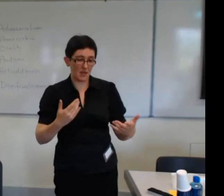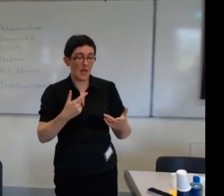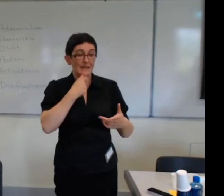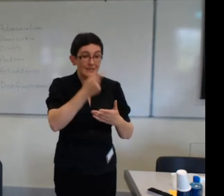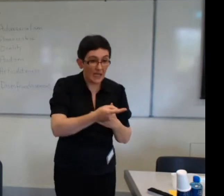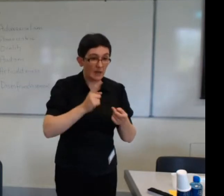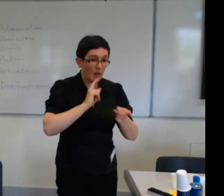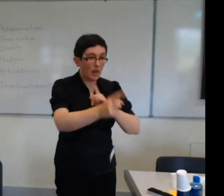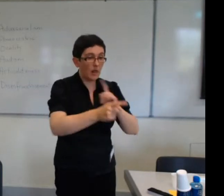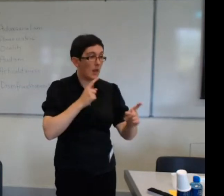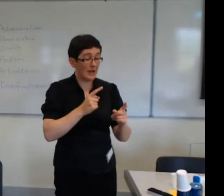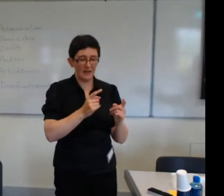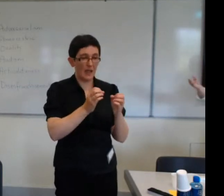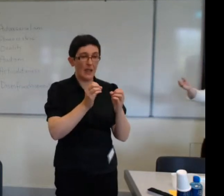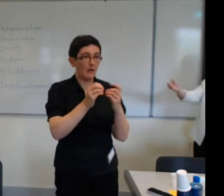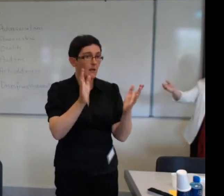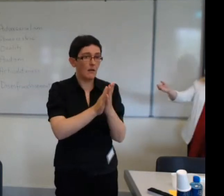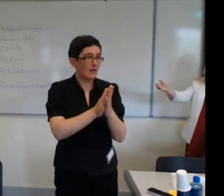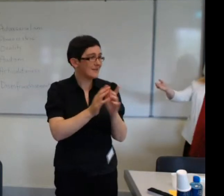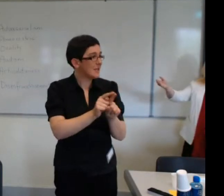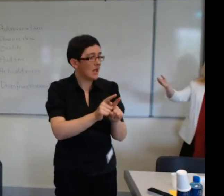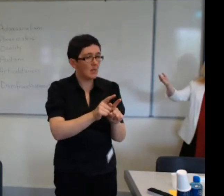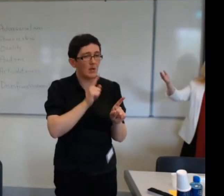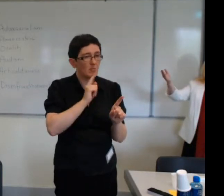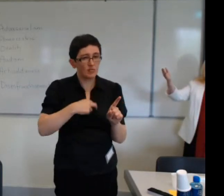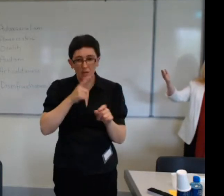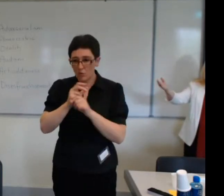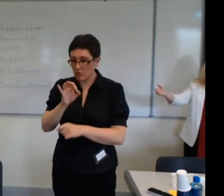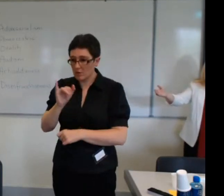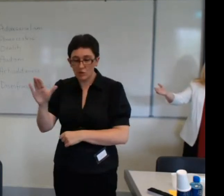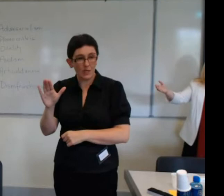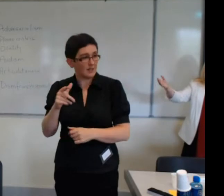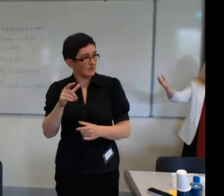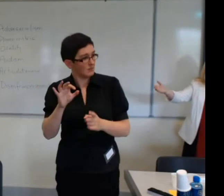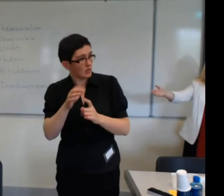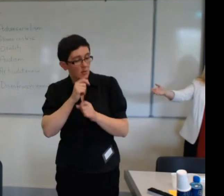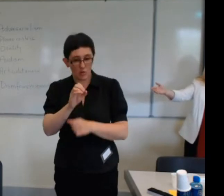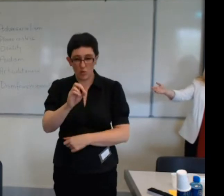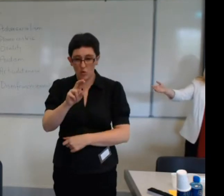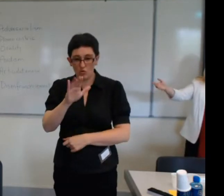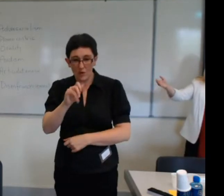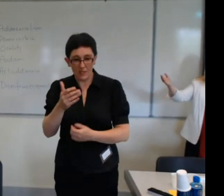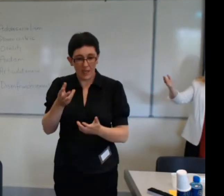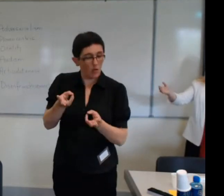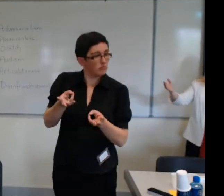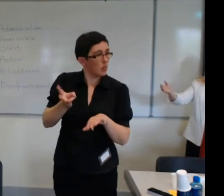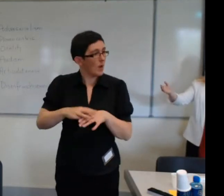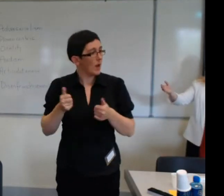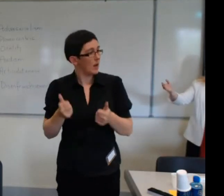and it's an exact replica. And it goes back to Jill's point about orality and articulateness. But often actually it's